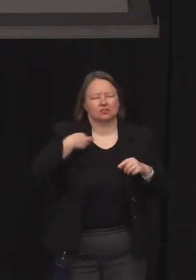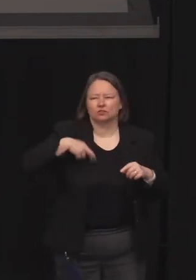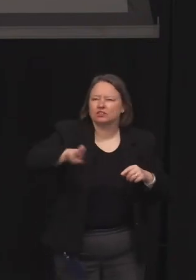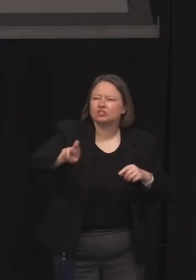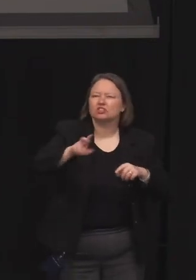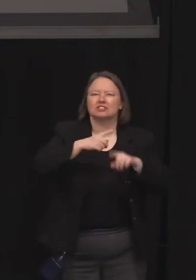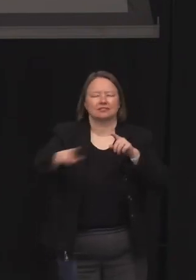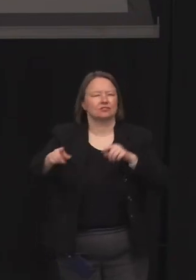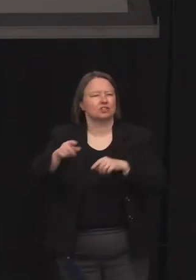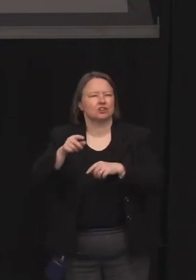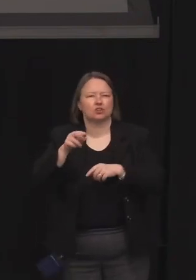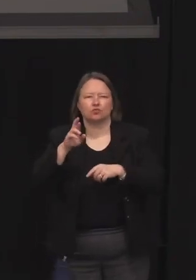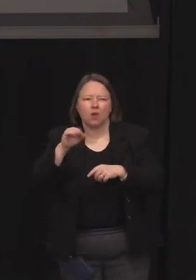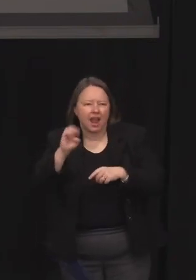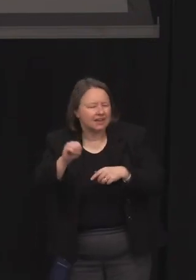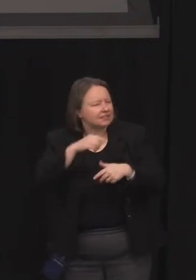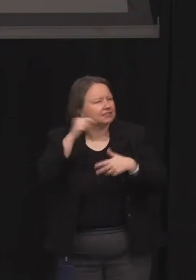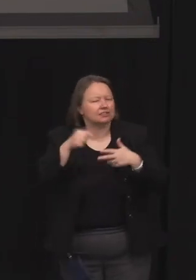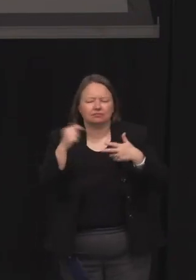race,